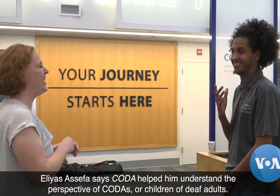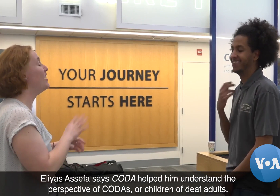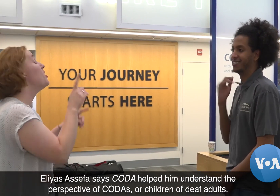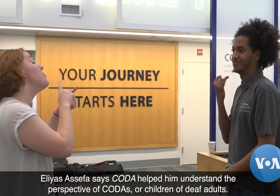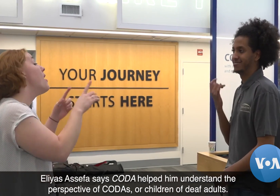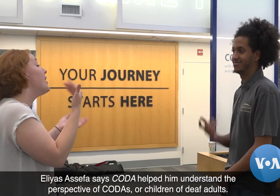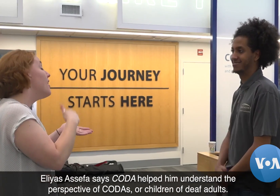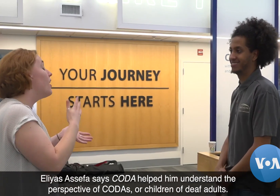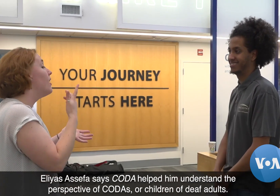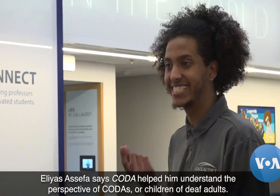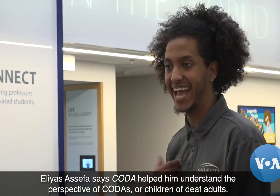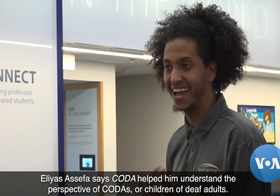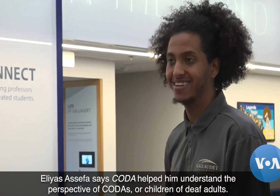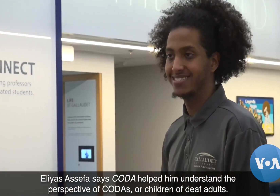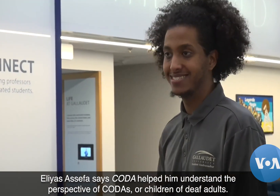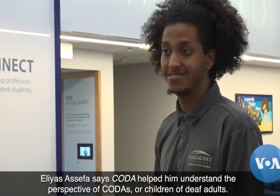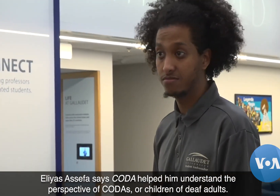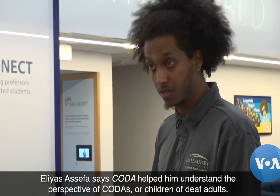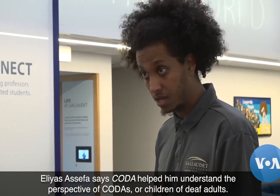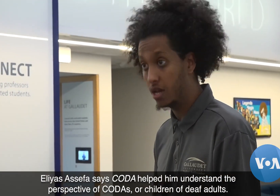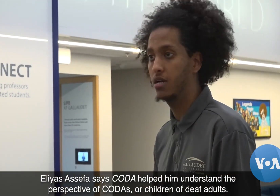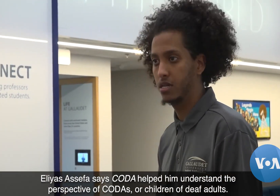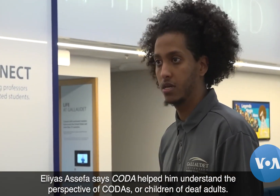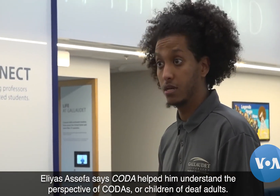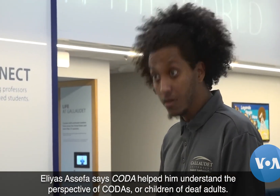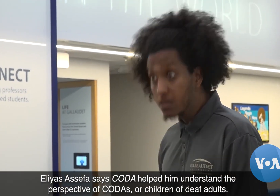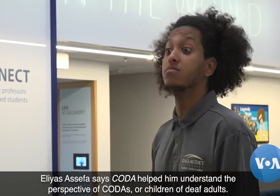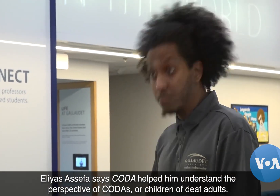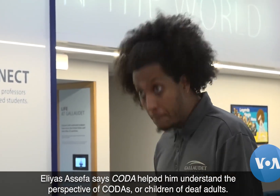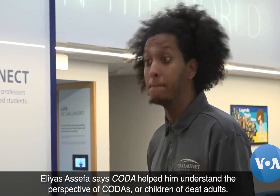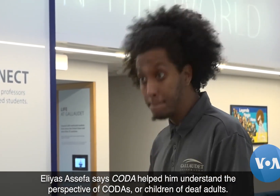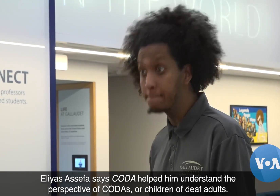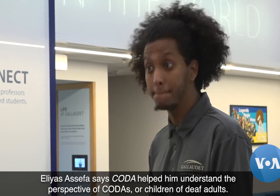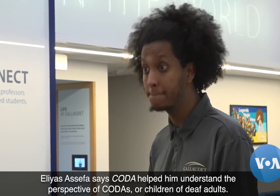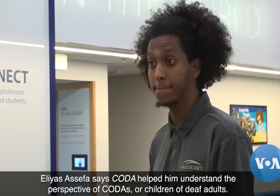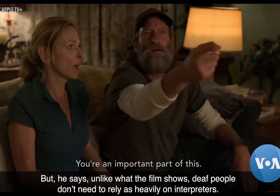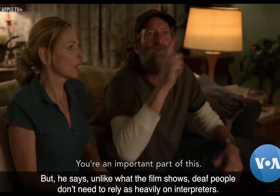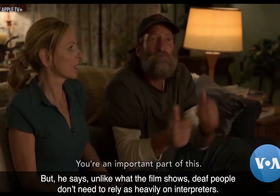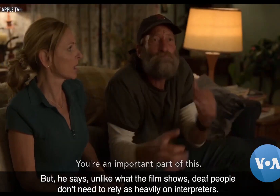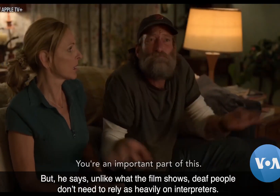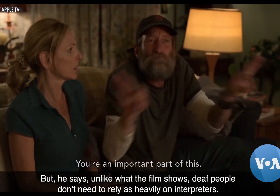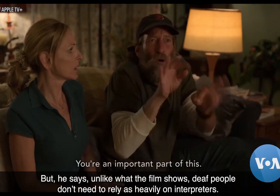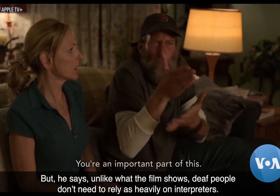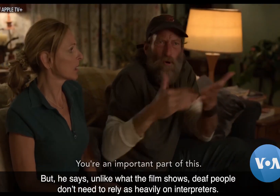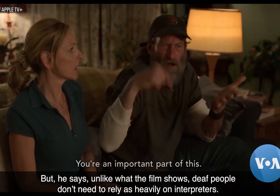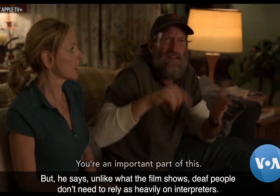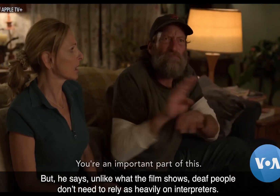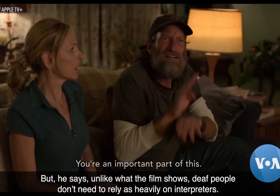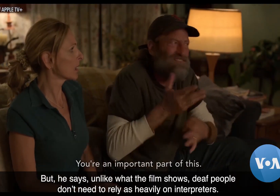says CODA helped him understand the perspective of CODAs, or children of deaf adults. But he says unlike what the film